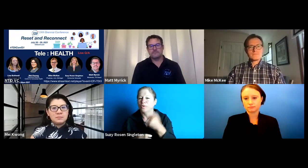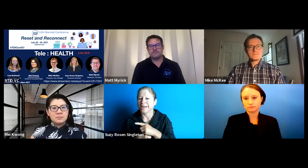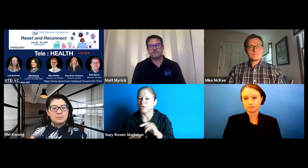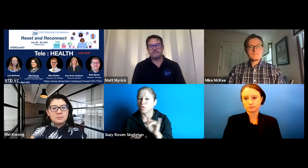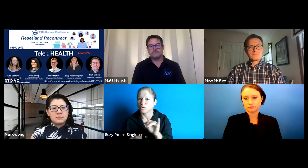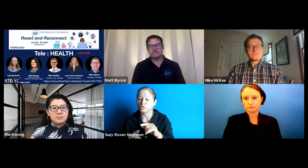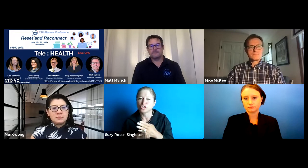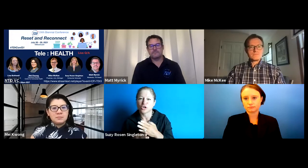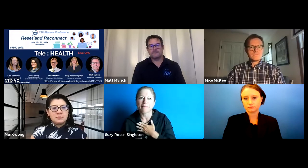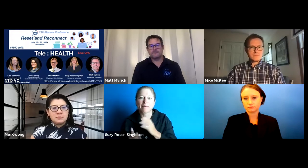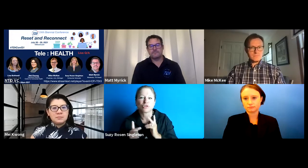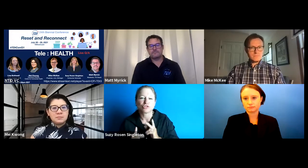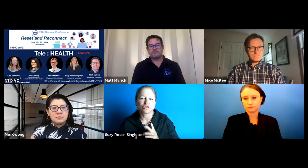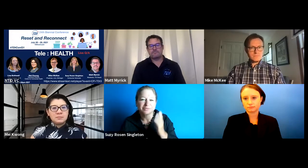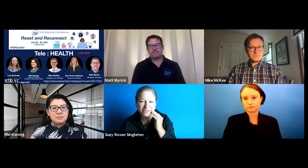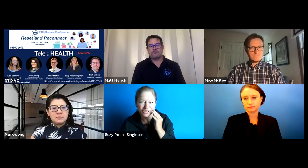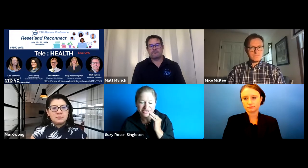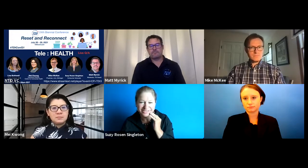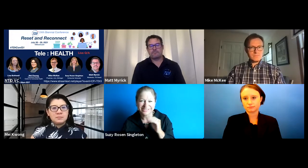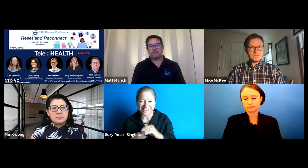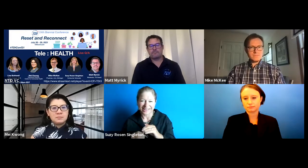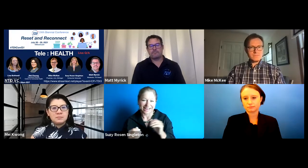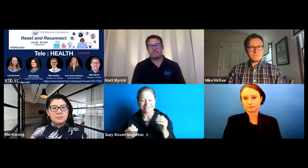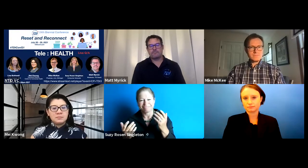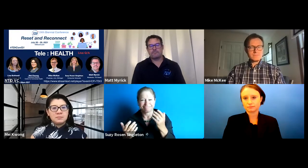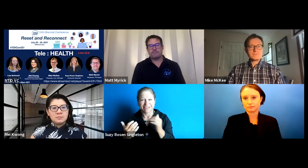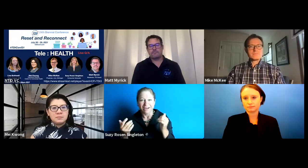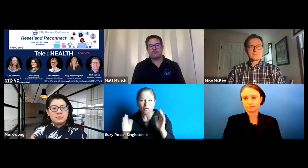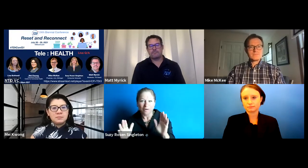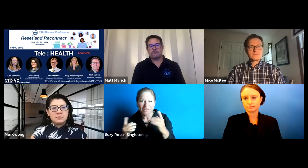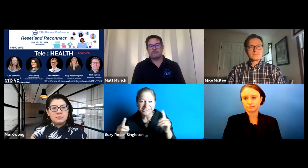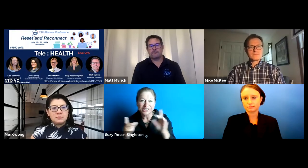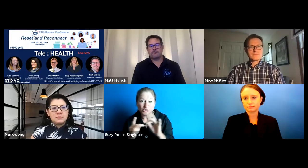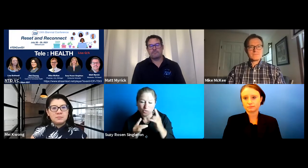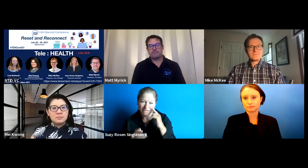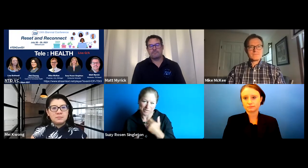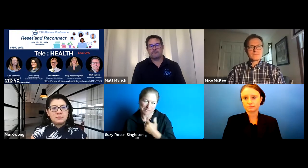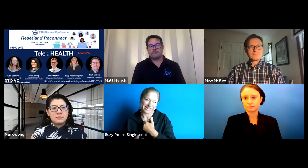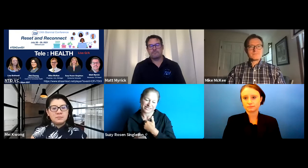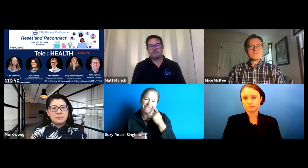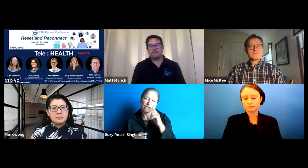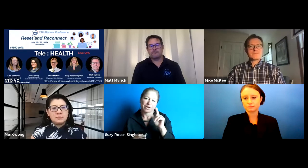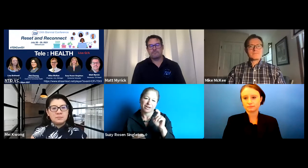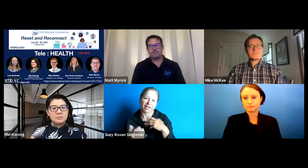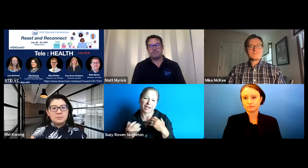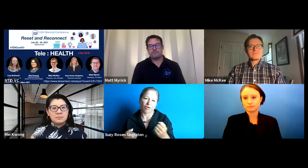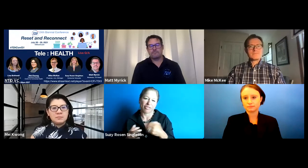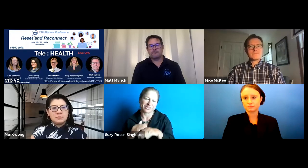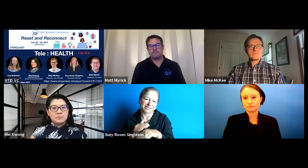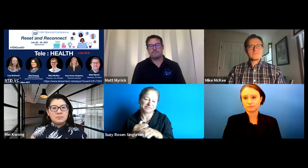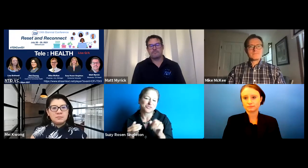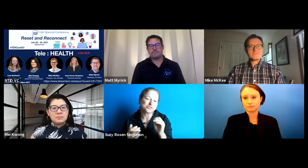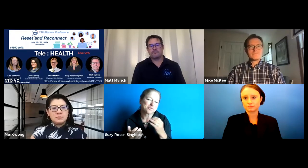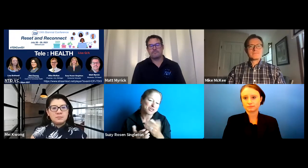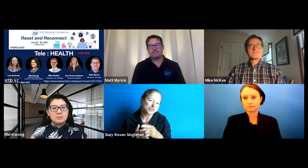our agency on those. I am here today also to share some of my personal experiences and a wonderful success story for